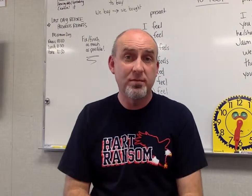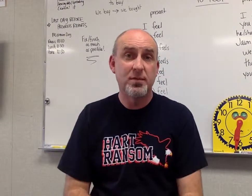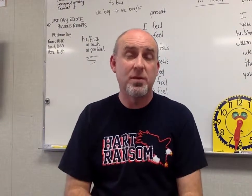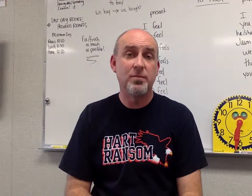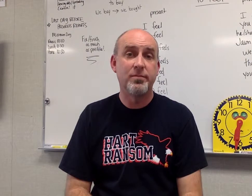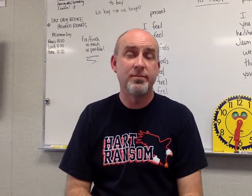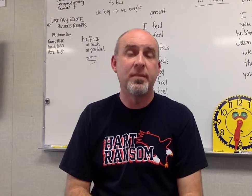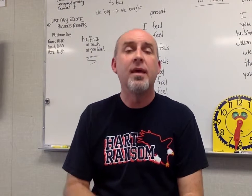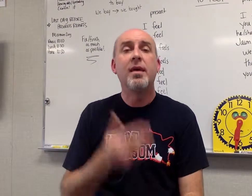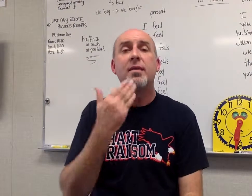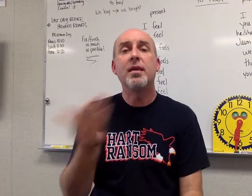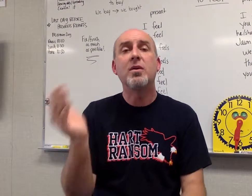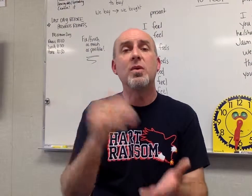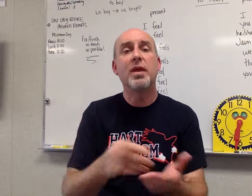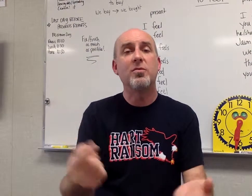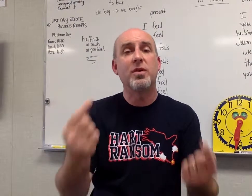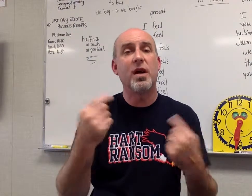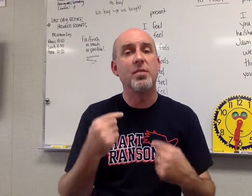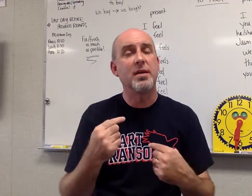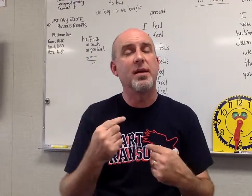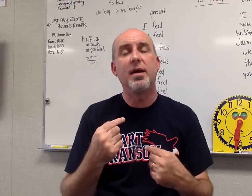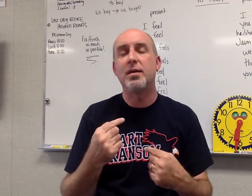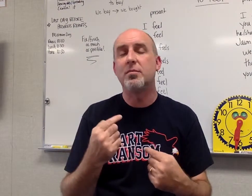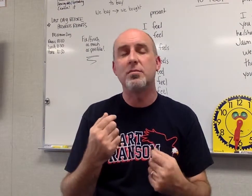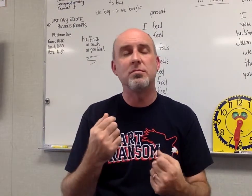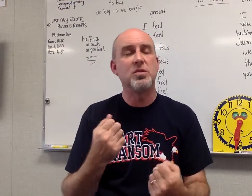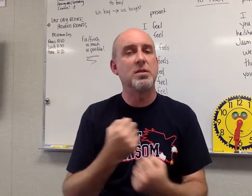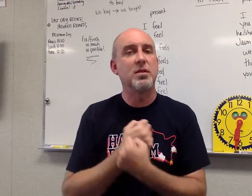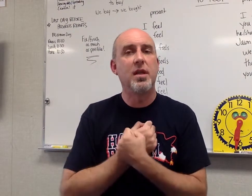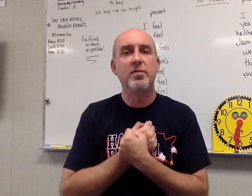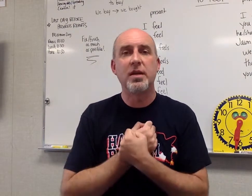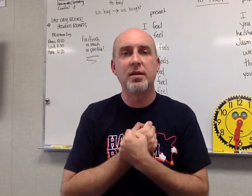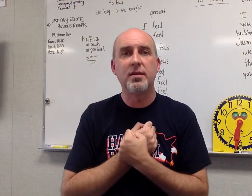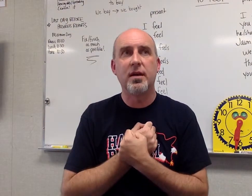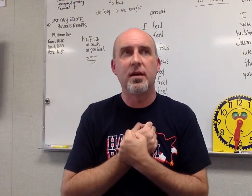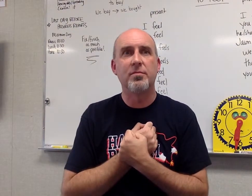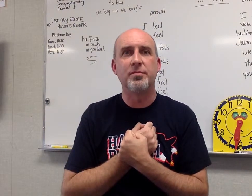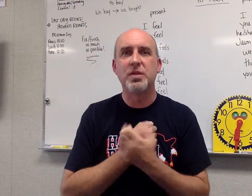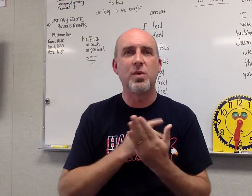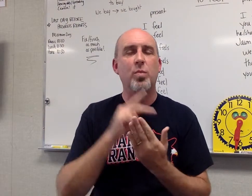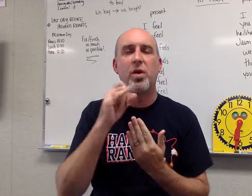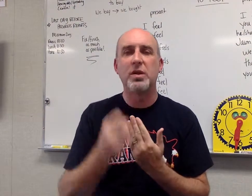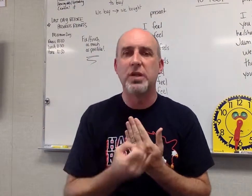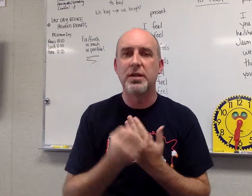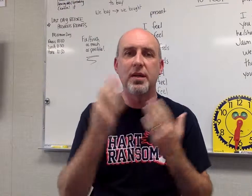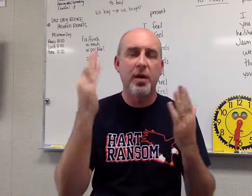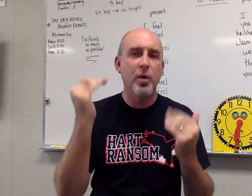So thank you again for coming. I am just loving this whole project, and I hope you